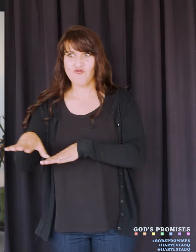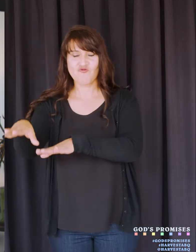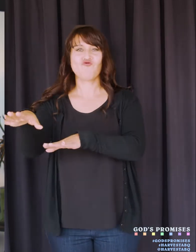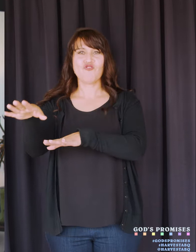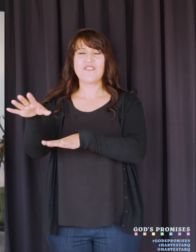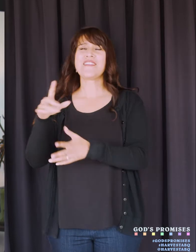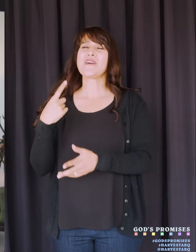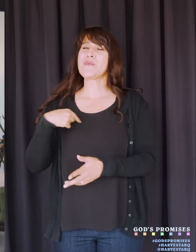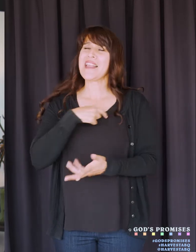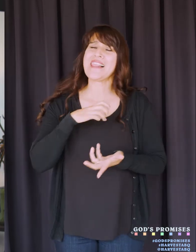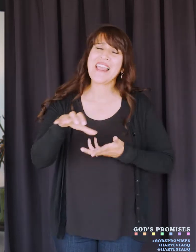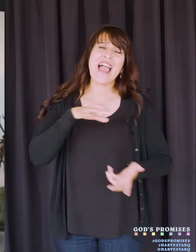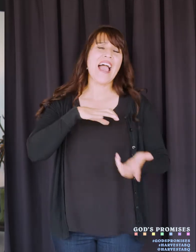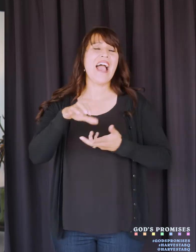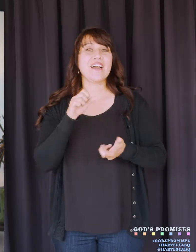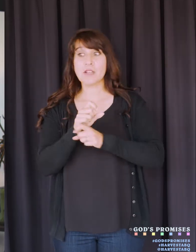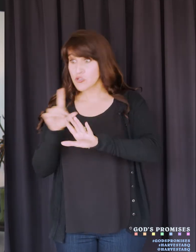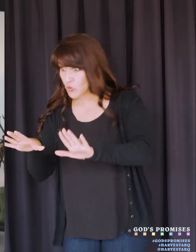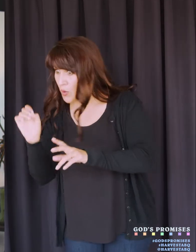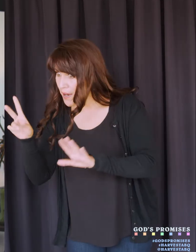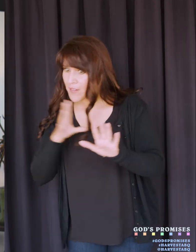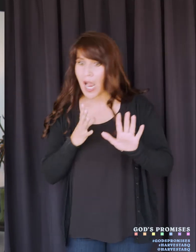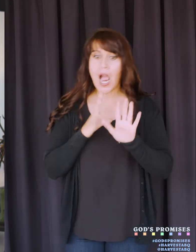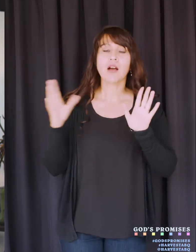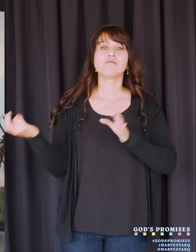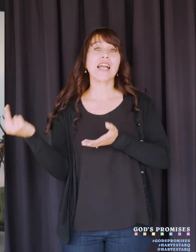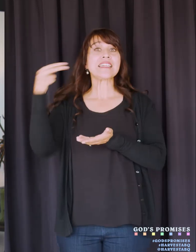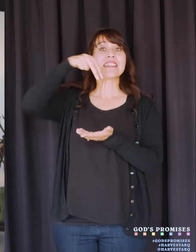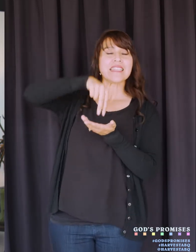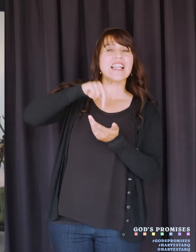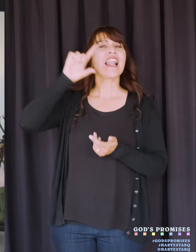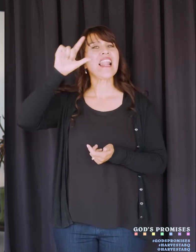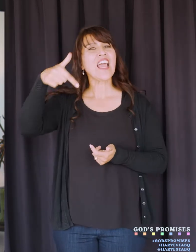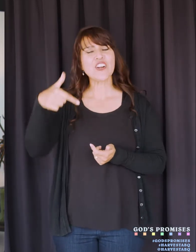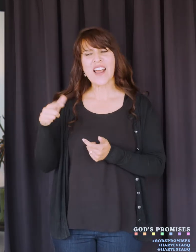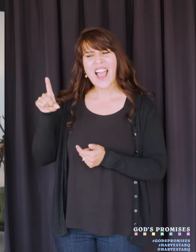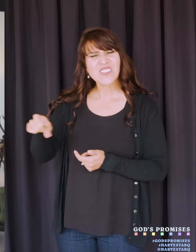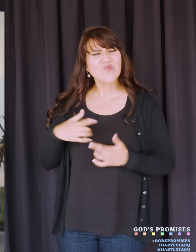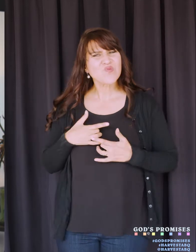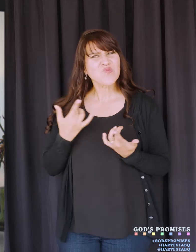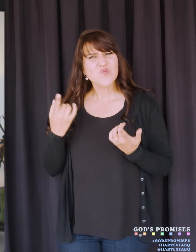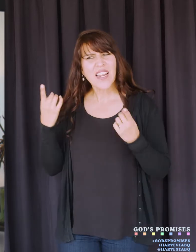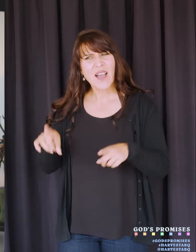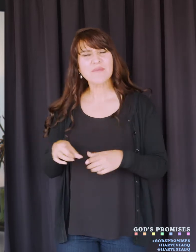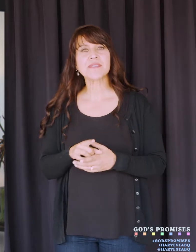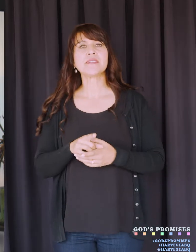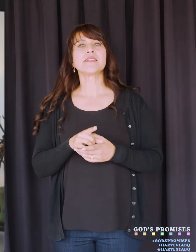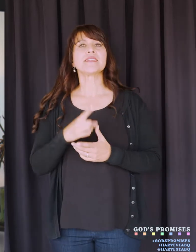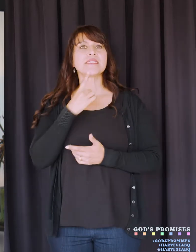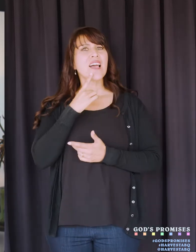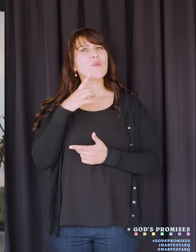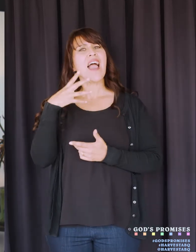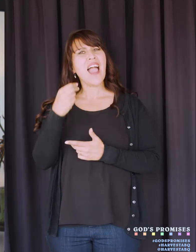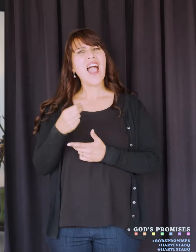river. We laughed about it, and we made sure he was safe. And he got back in. Later, I was asking him what happened. He said, we'd been